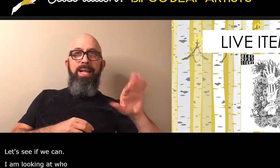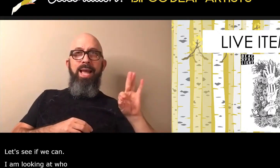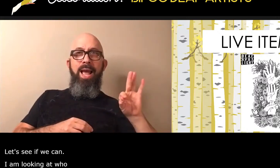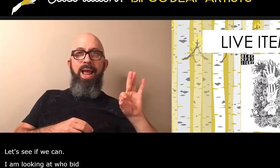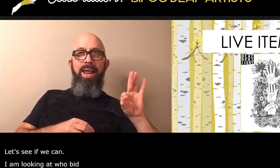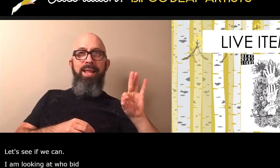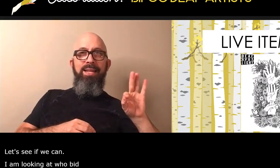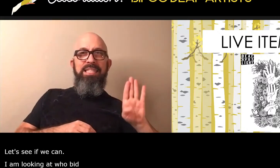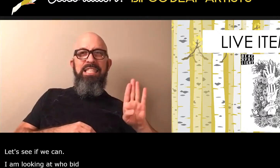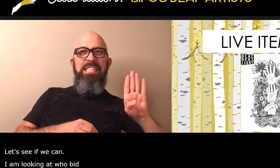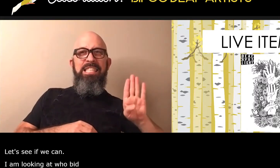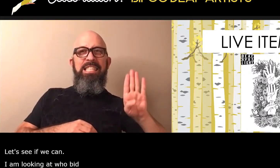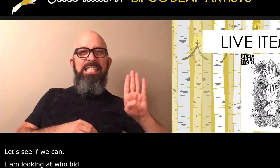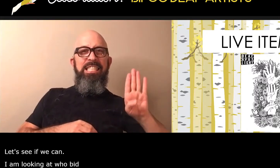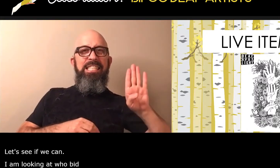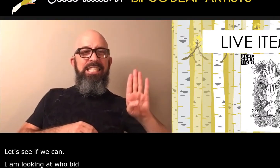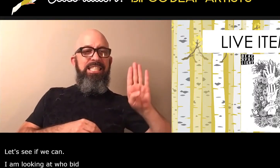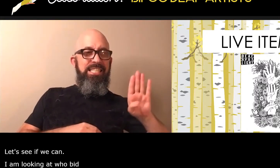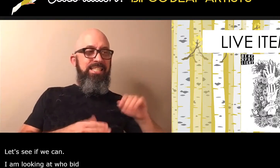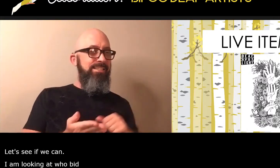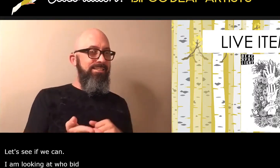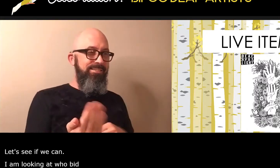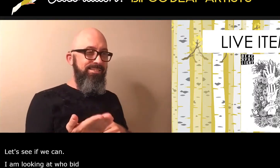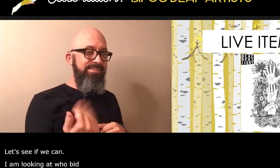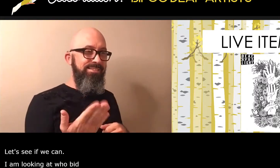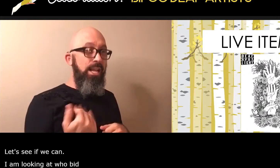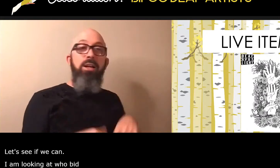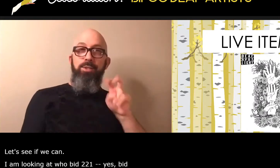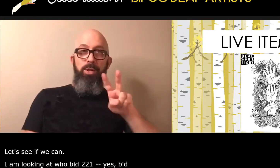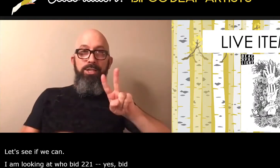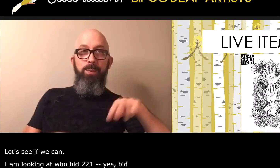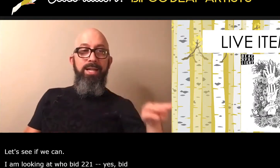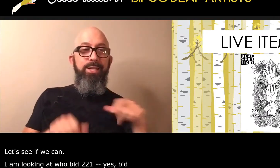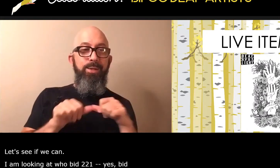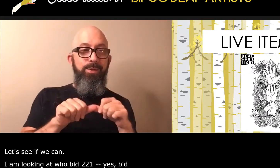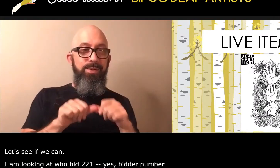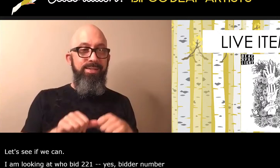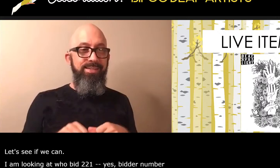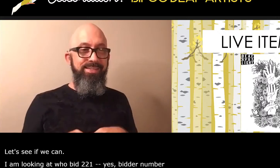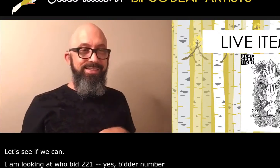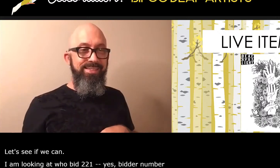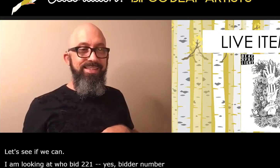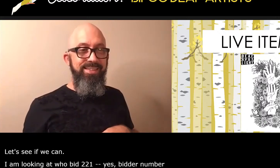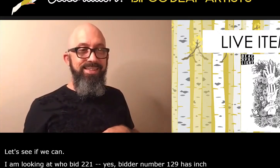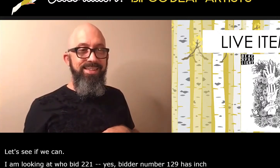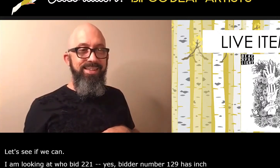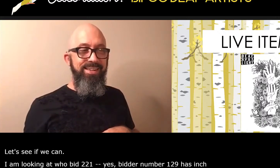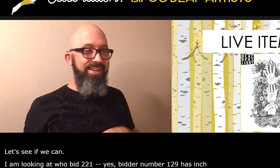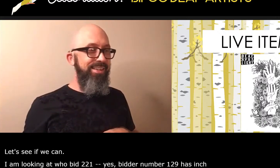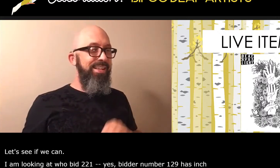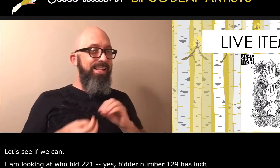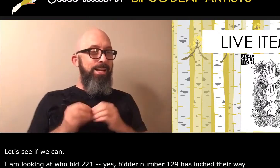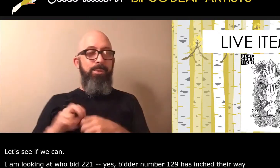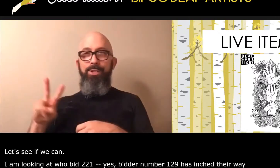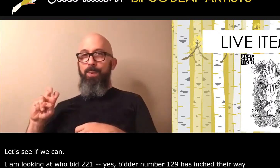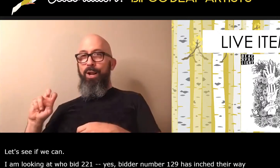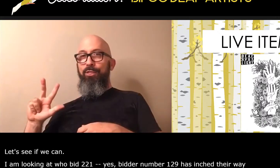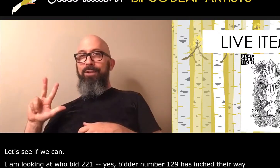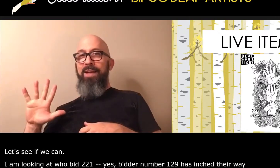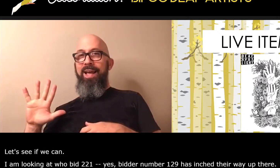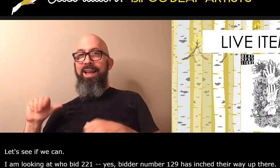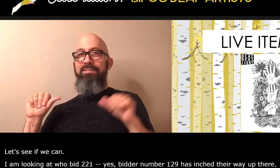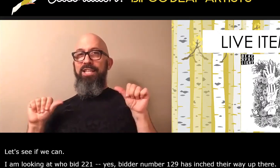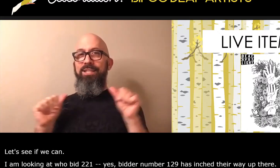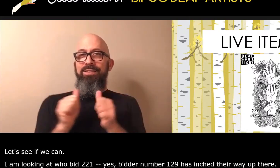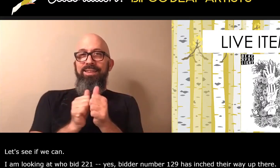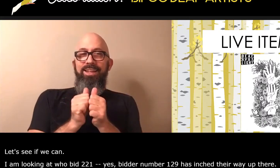221, yes. Bidder number 129 has inched their way up there. Let's up. We're now up to